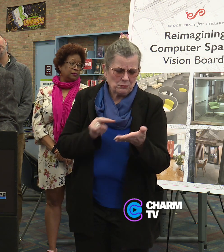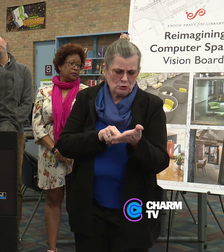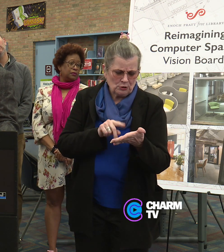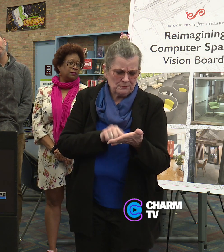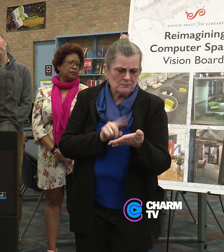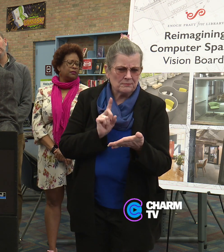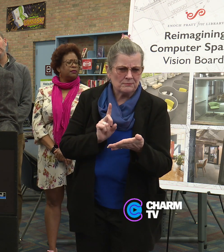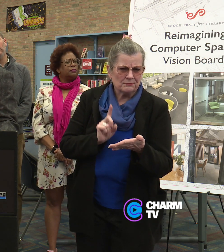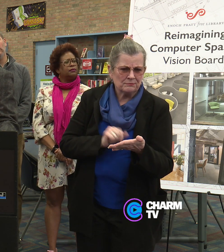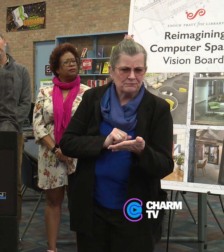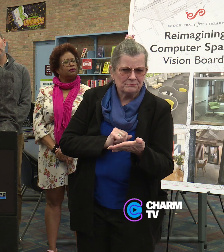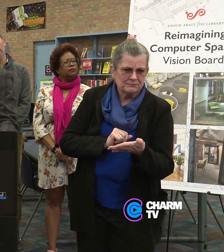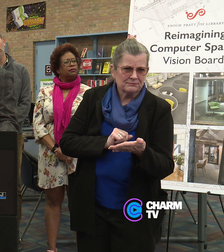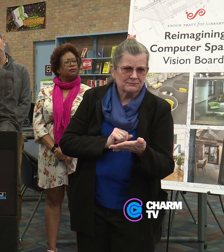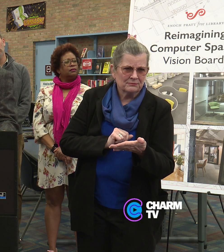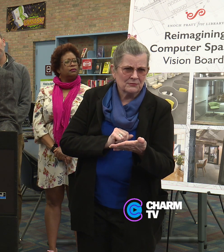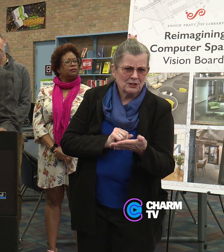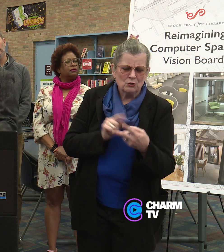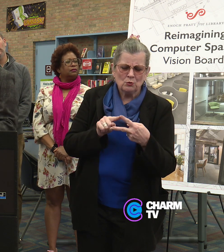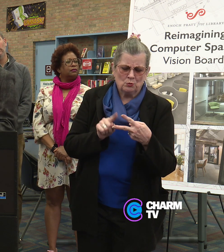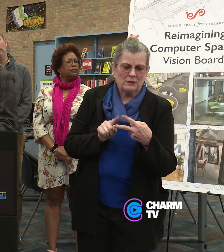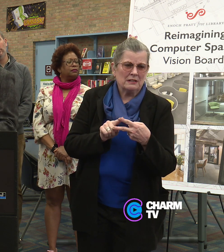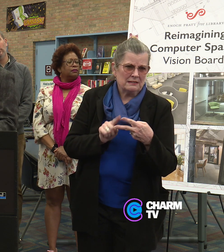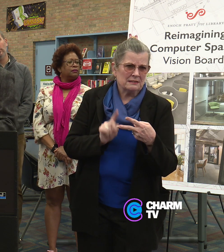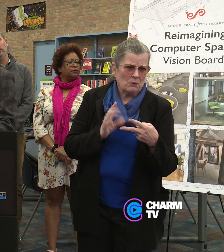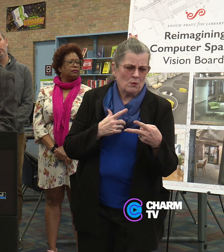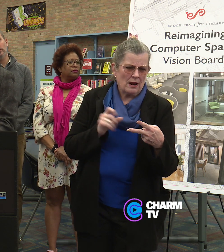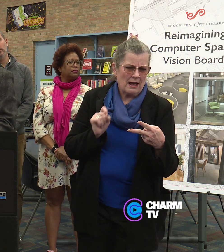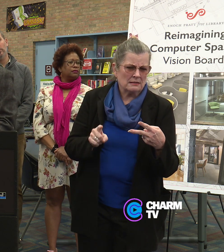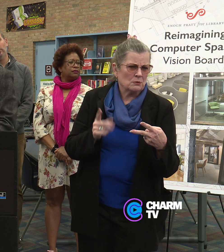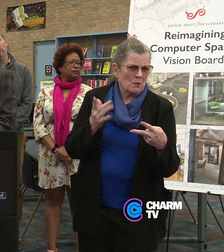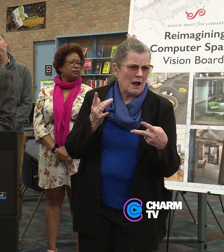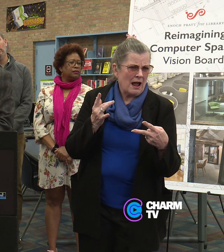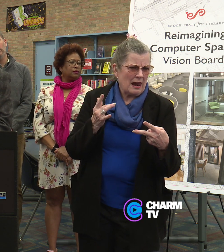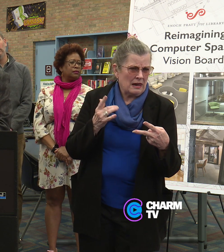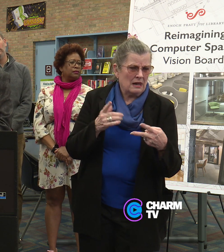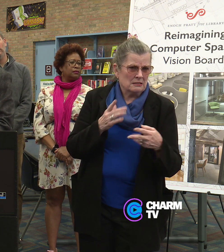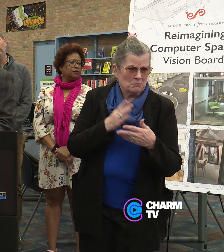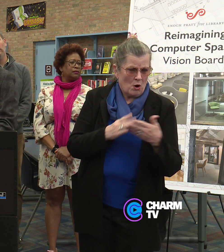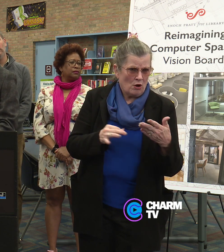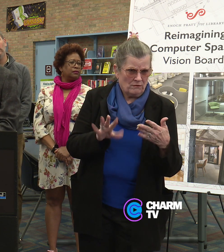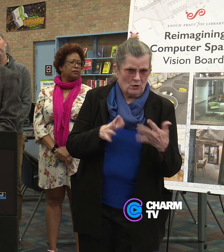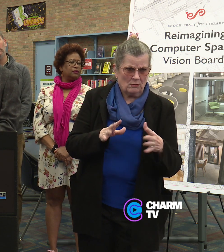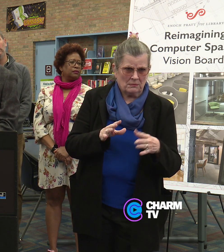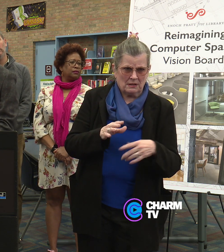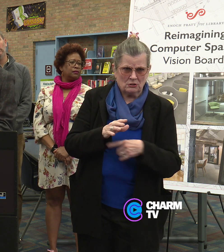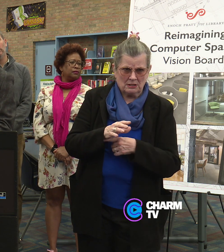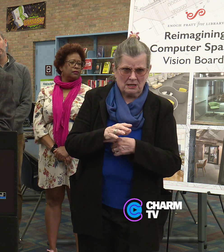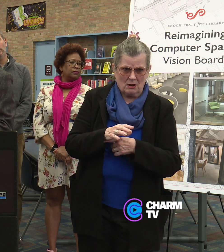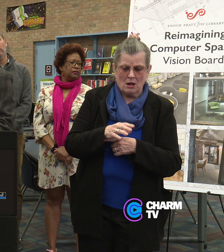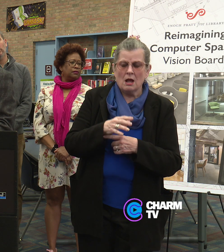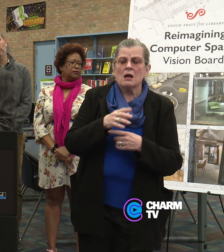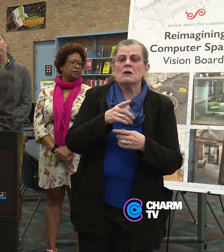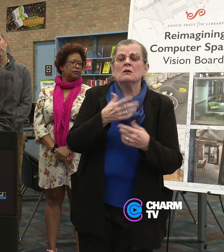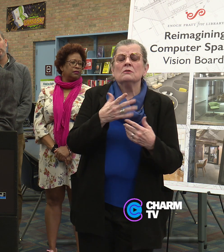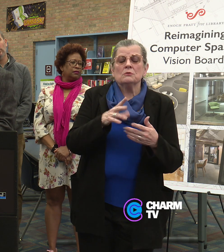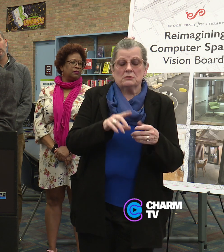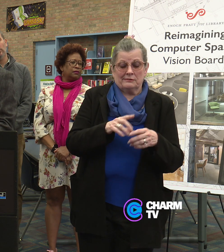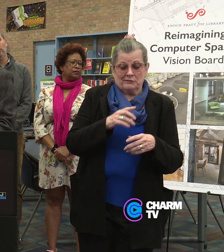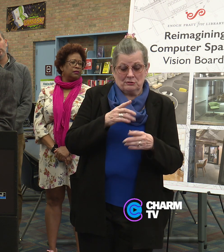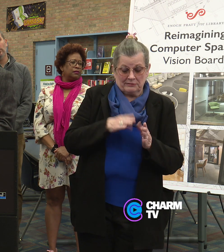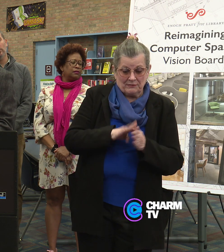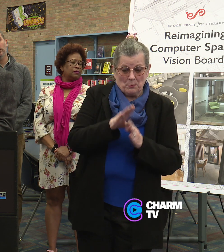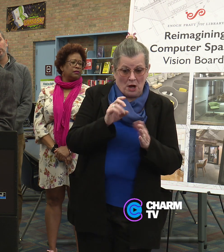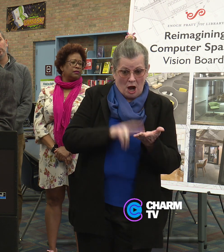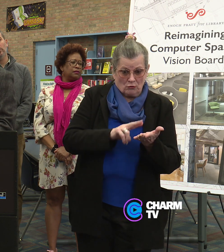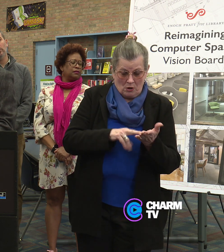two things. One, why was it so important for you to have the contract done before BGE included it in their rate case to the PSC? And